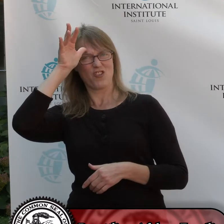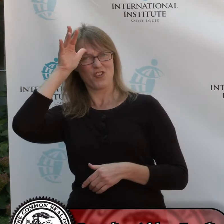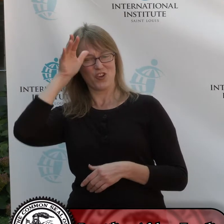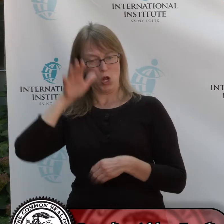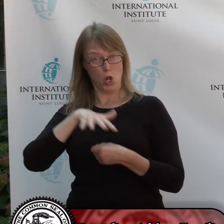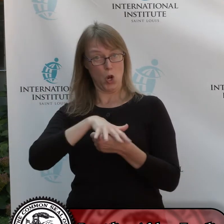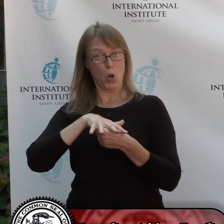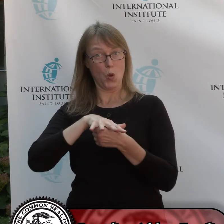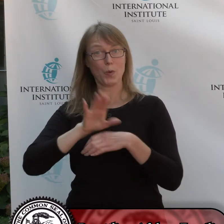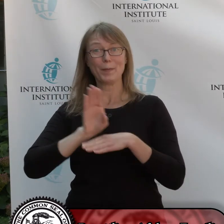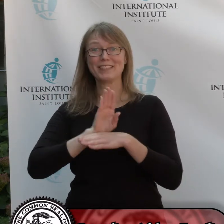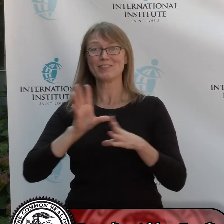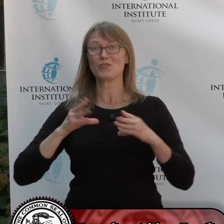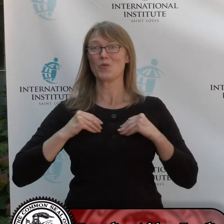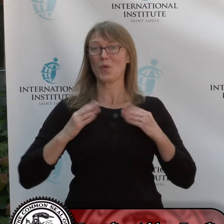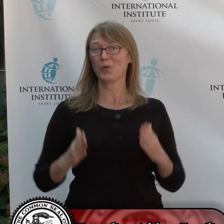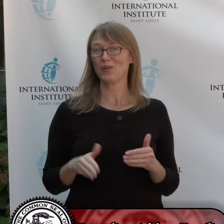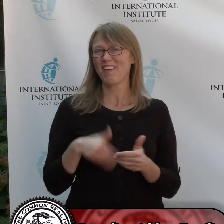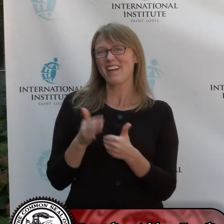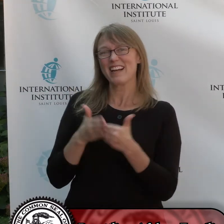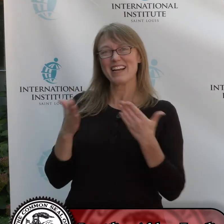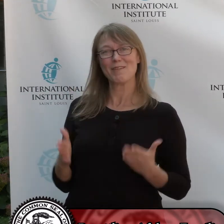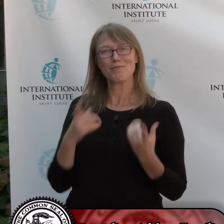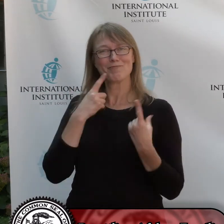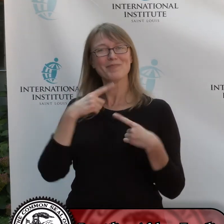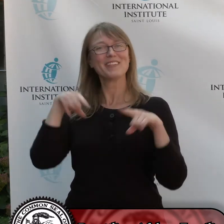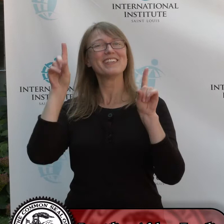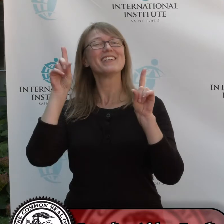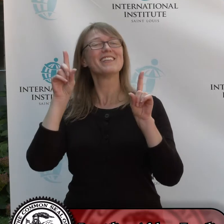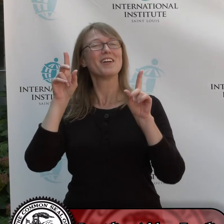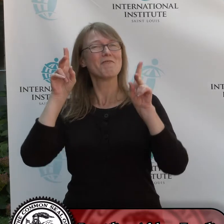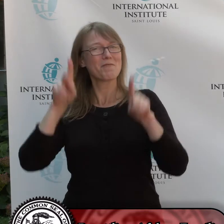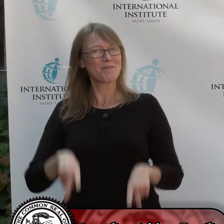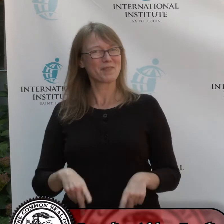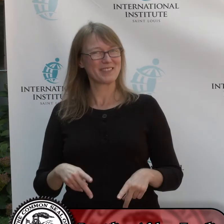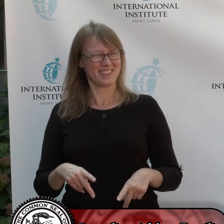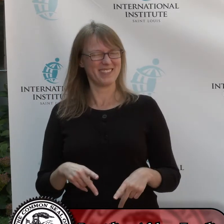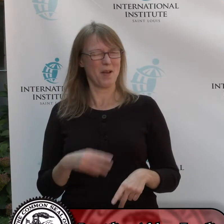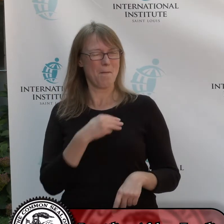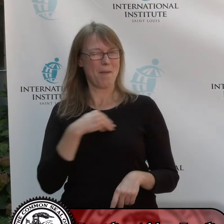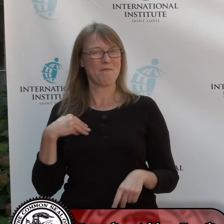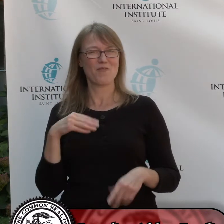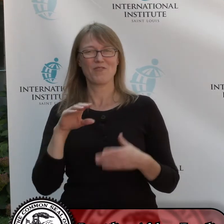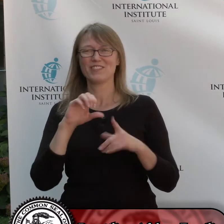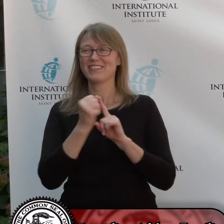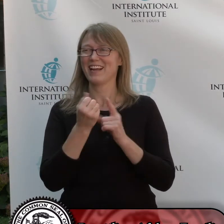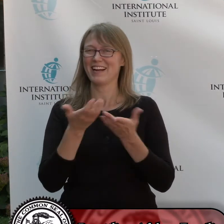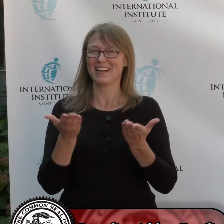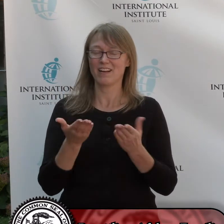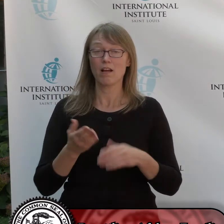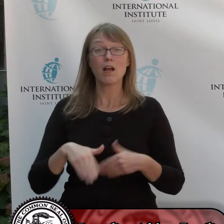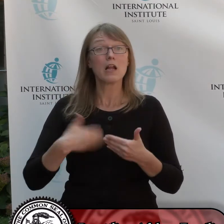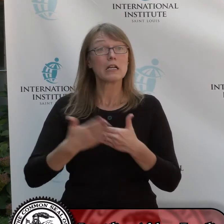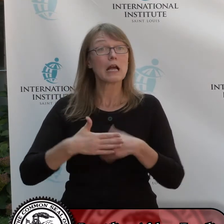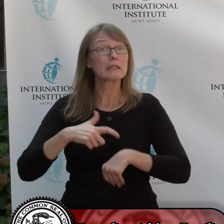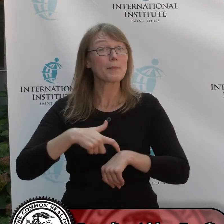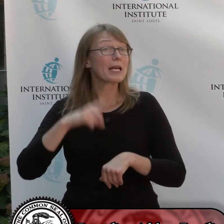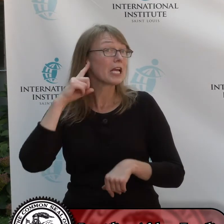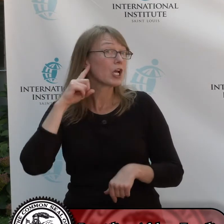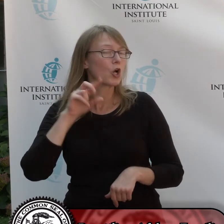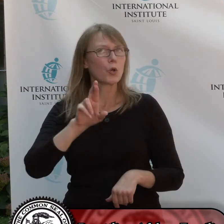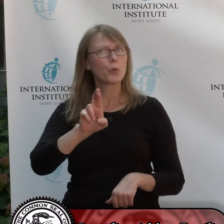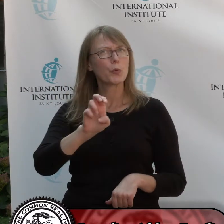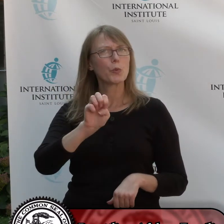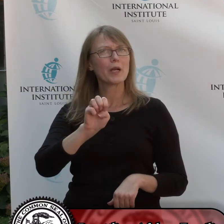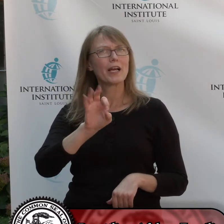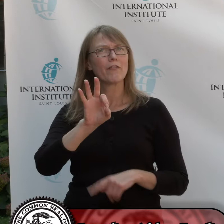owner, as a neighbor, and a productive member of society. Next time, when you hear the word refugee, I ask you to think of me and